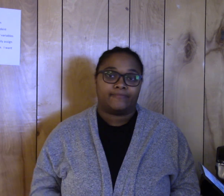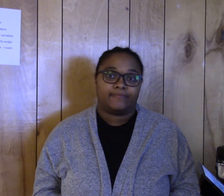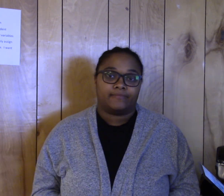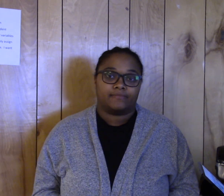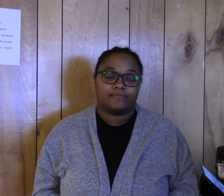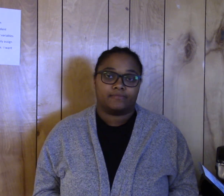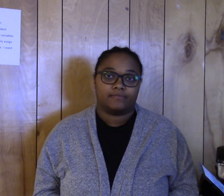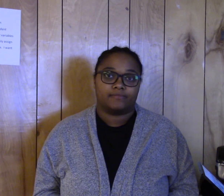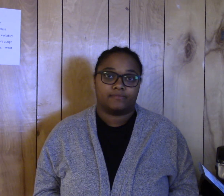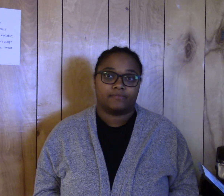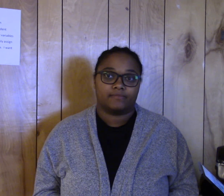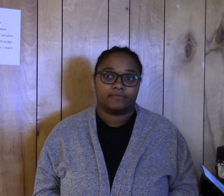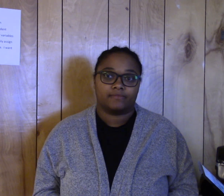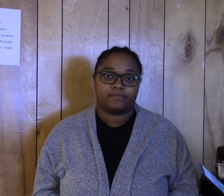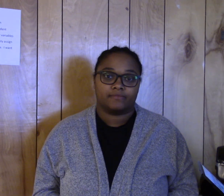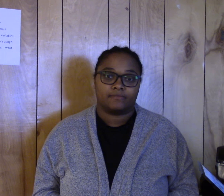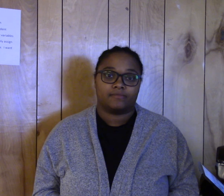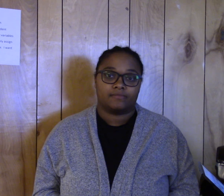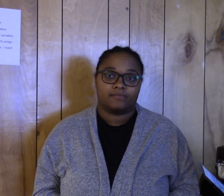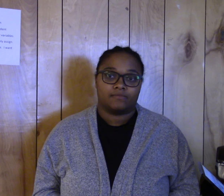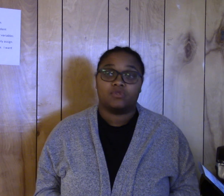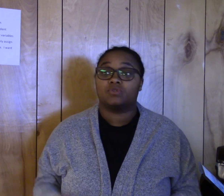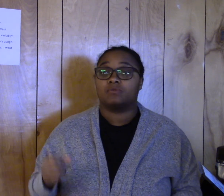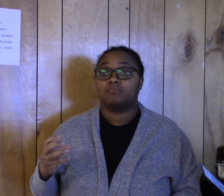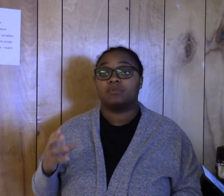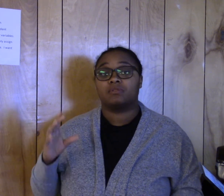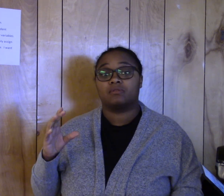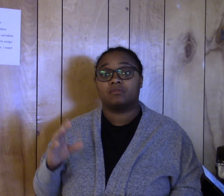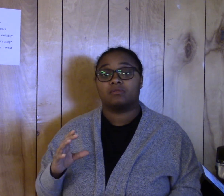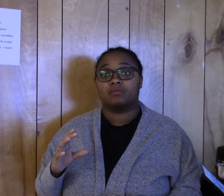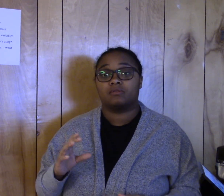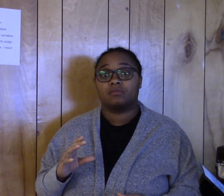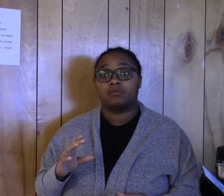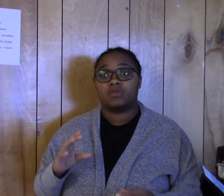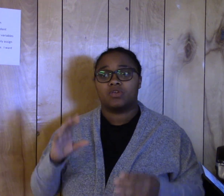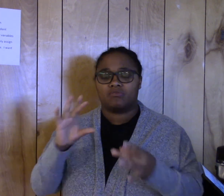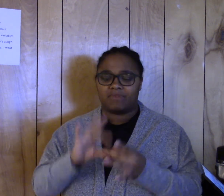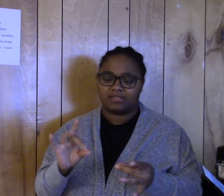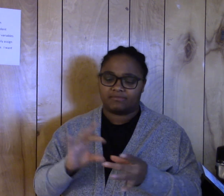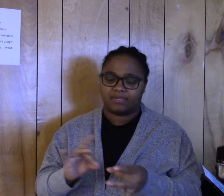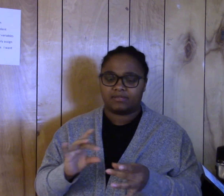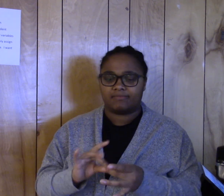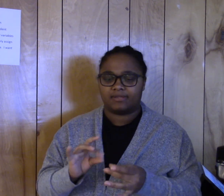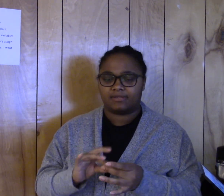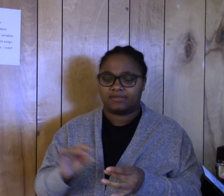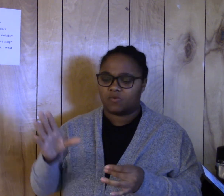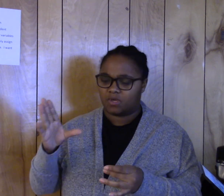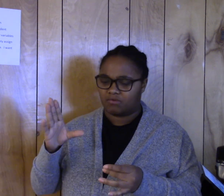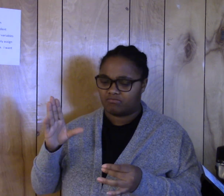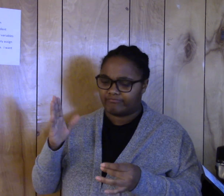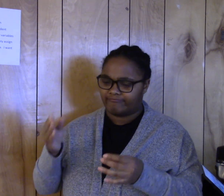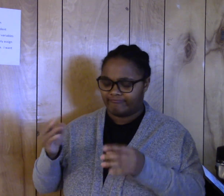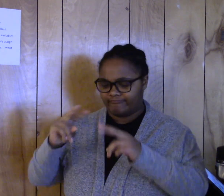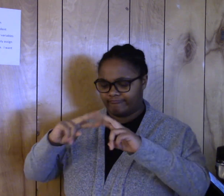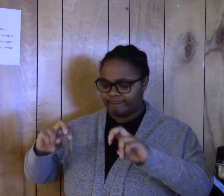of messages that we're getting from these people, we're processing and figuring out what we can do with them. And some of them are